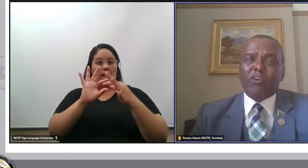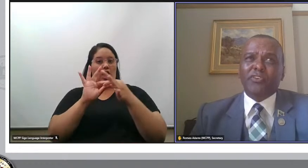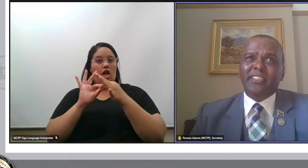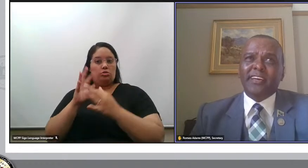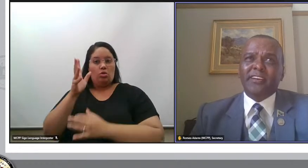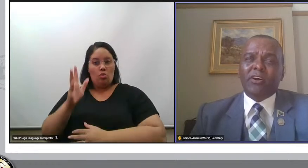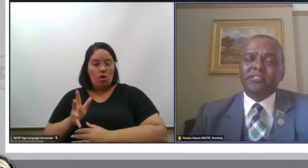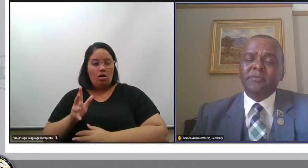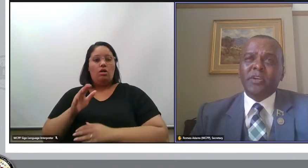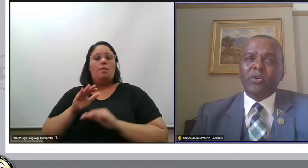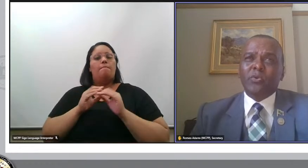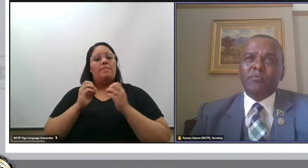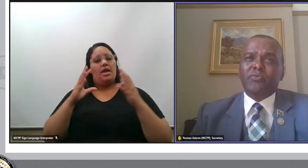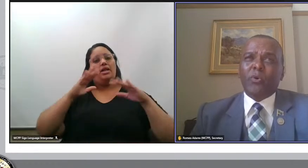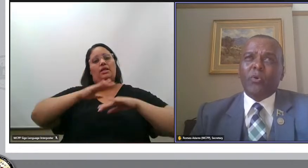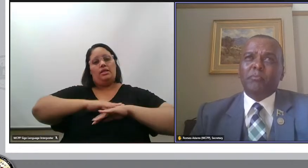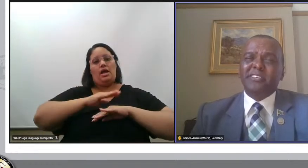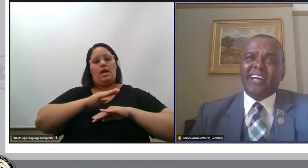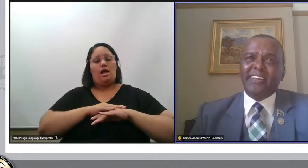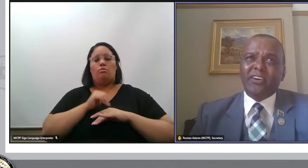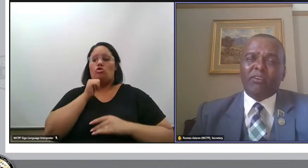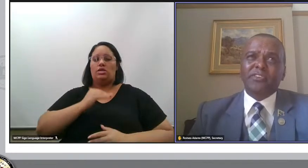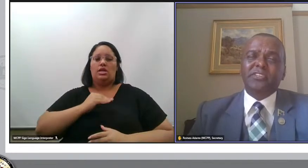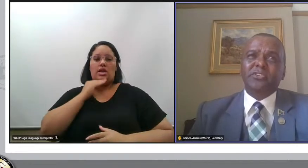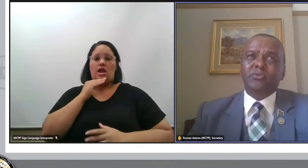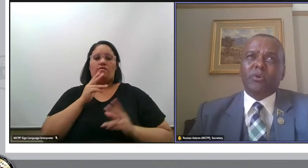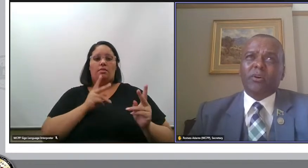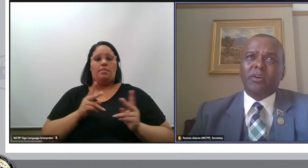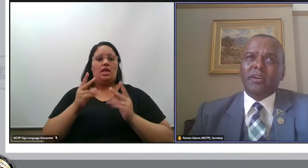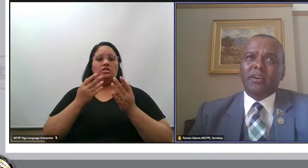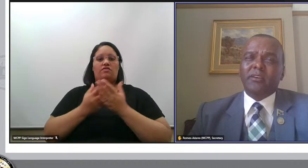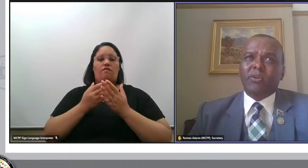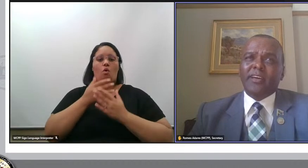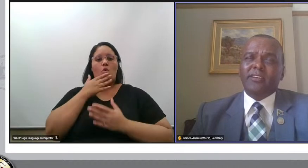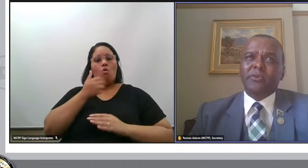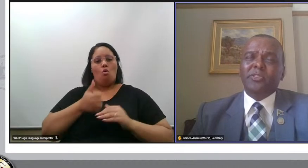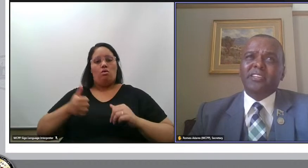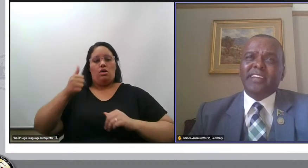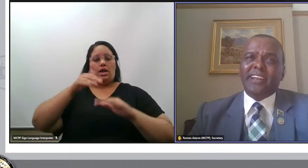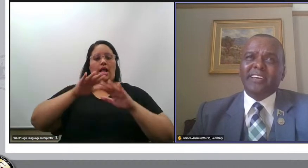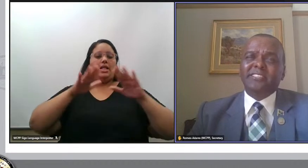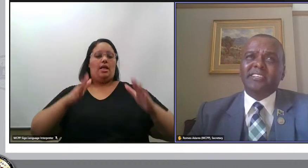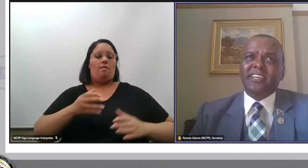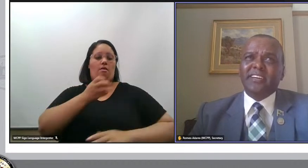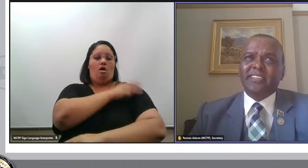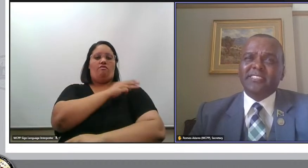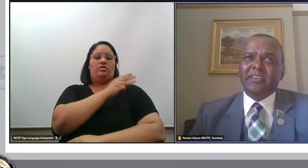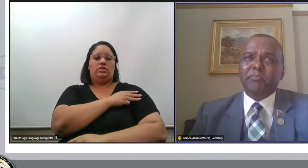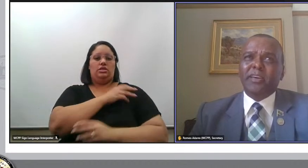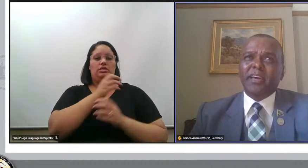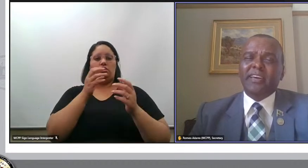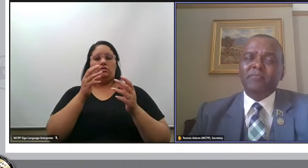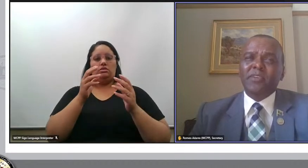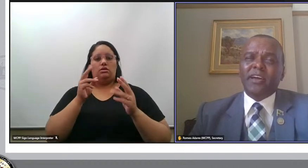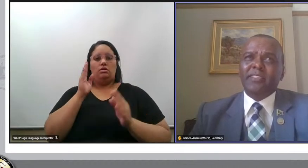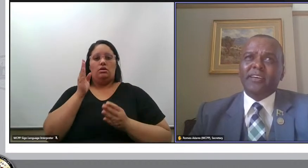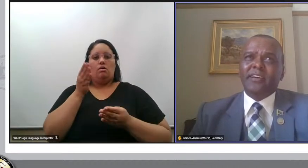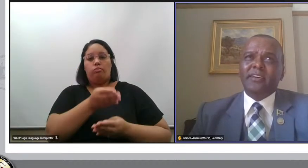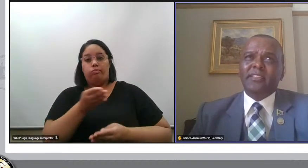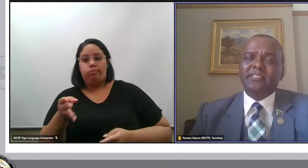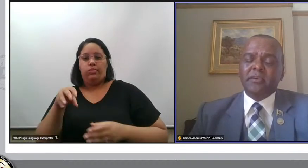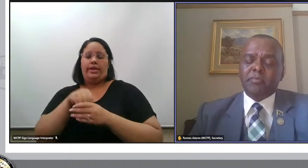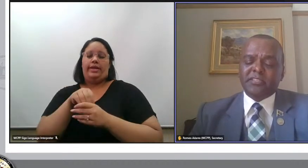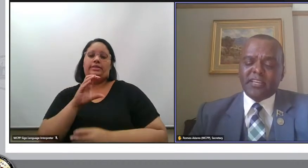there's more often than not room for presiding officers, who are in all likelihood the delegates attending the CPA